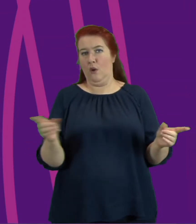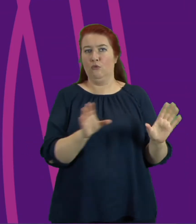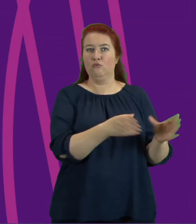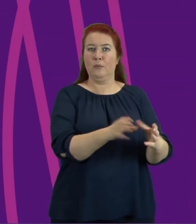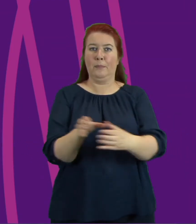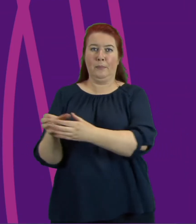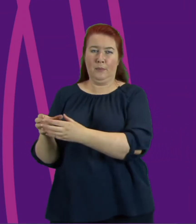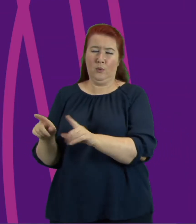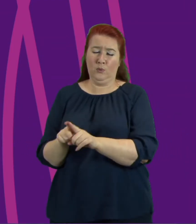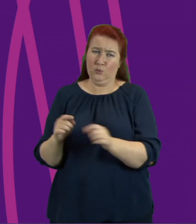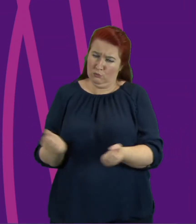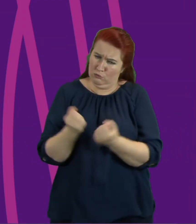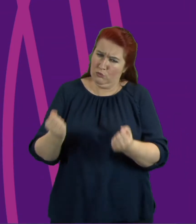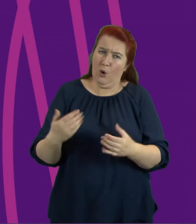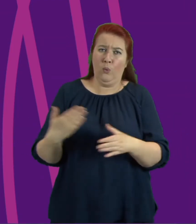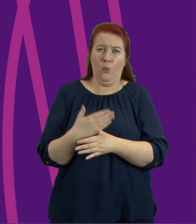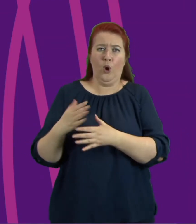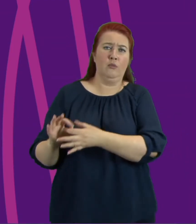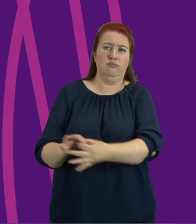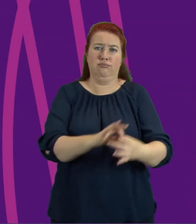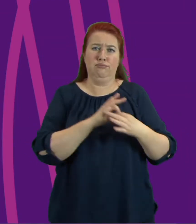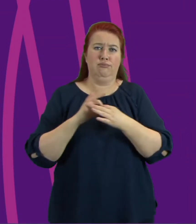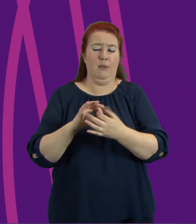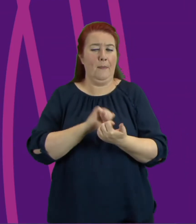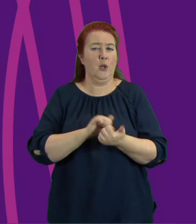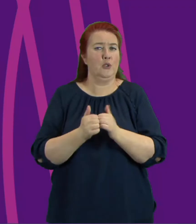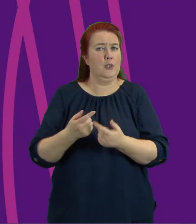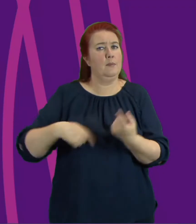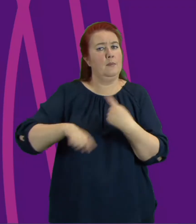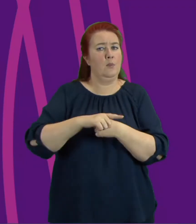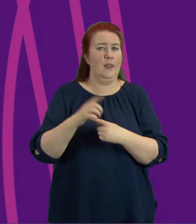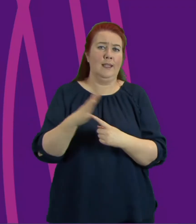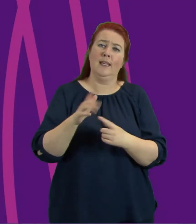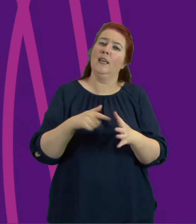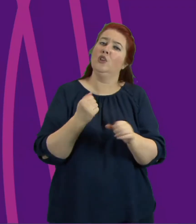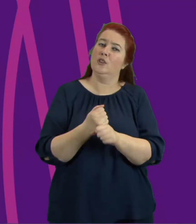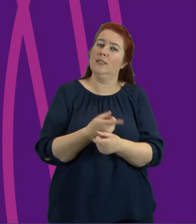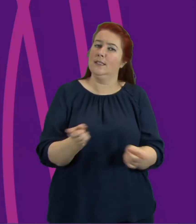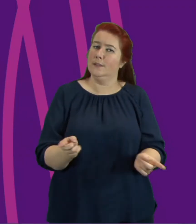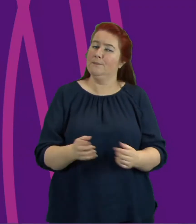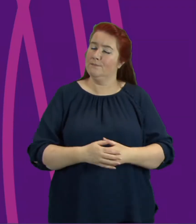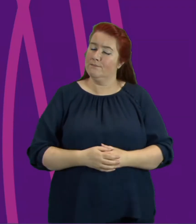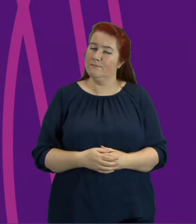strong working in partnership with the key agencies.